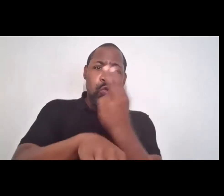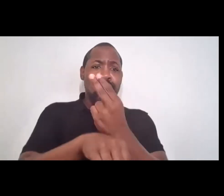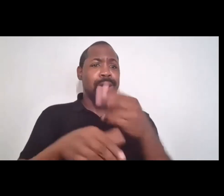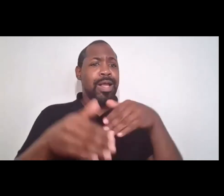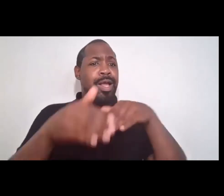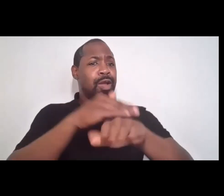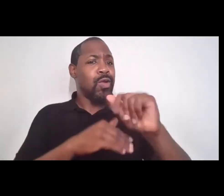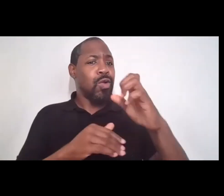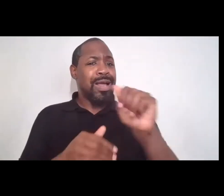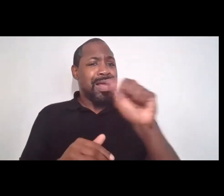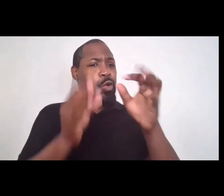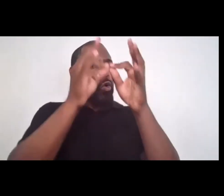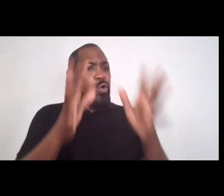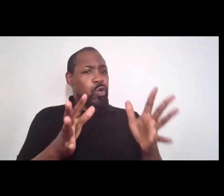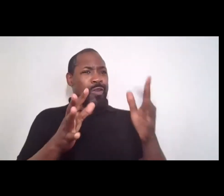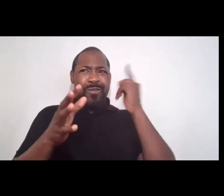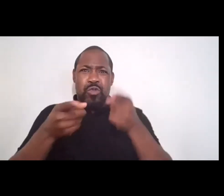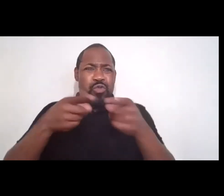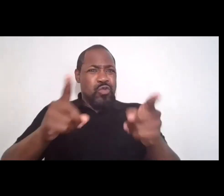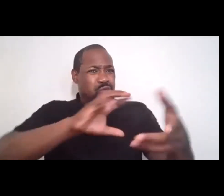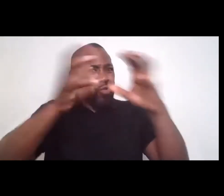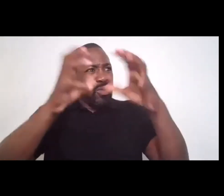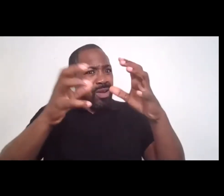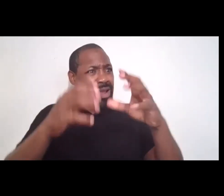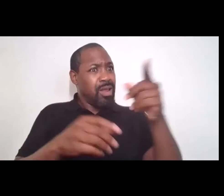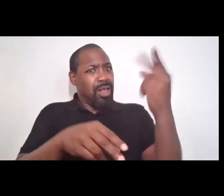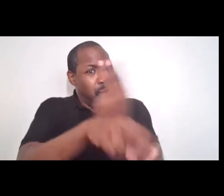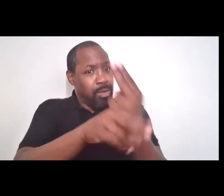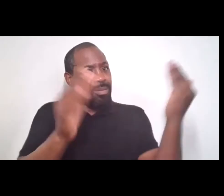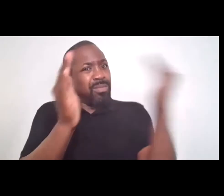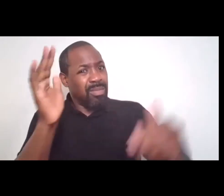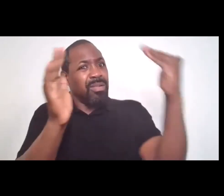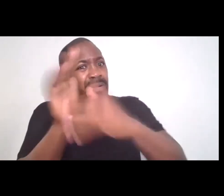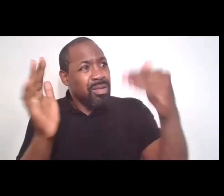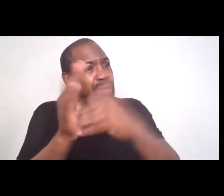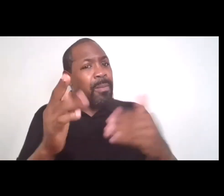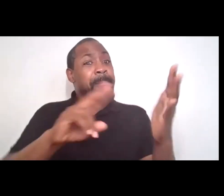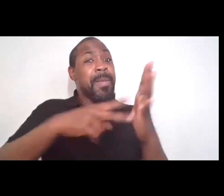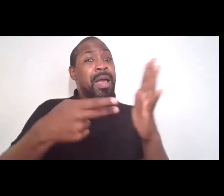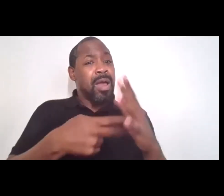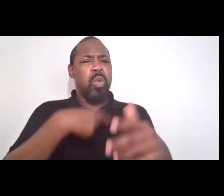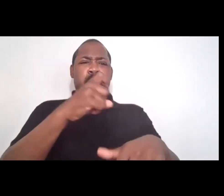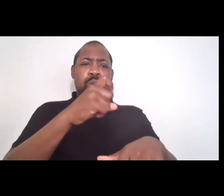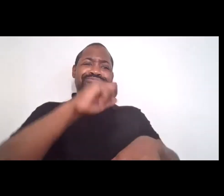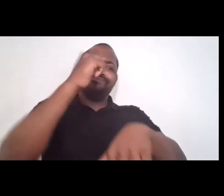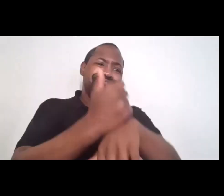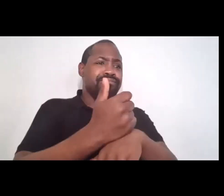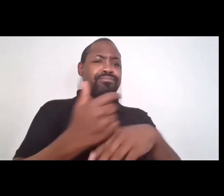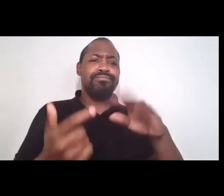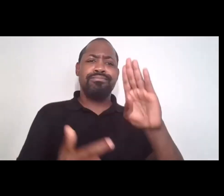and grave issues that you can't use underage interpreters during a crisis situation or during law enforcement involvement.